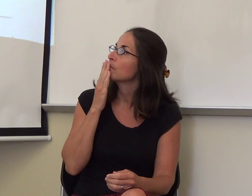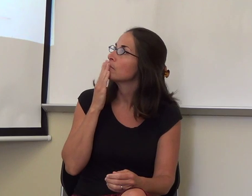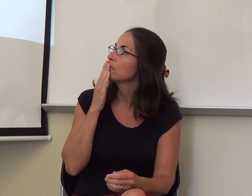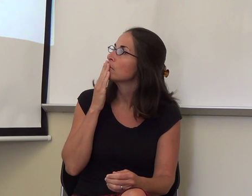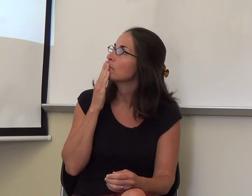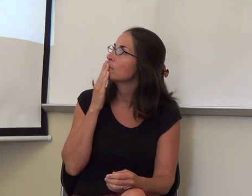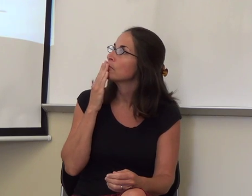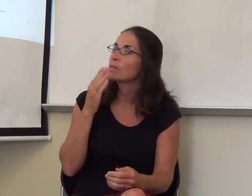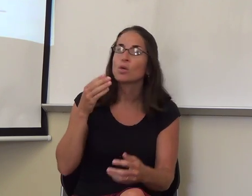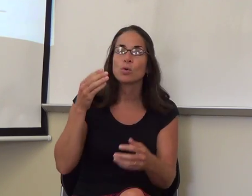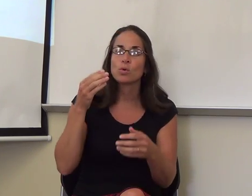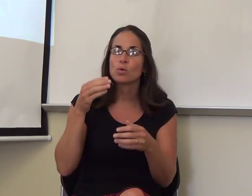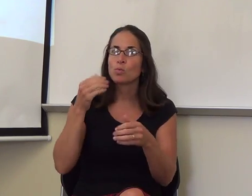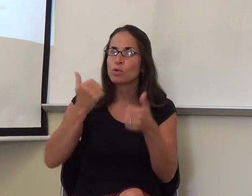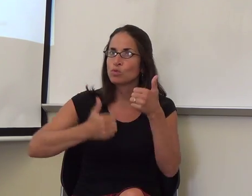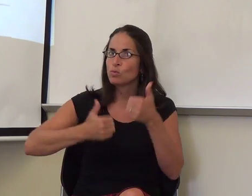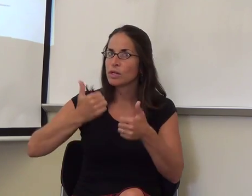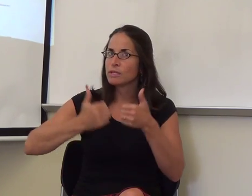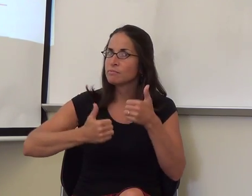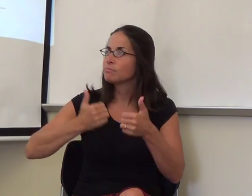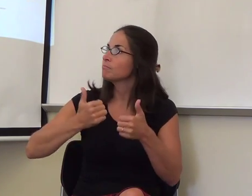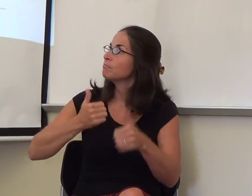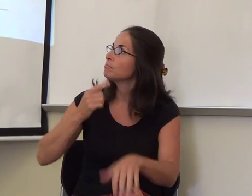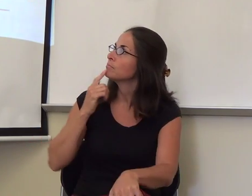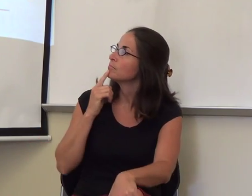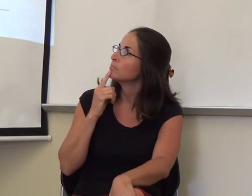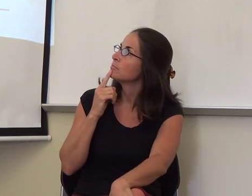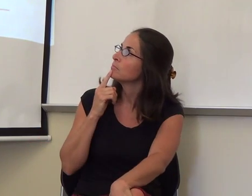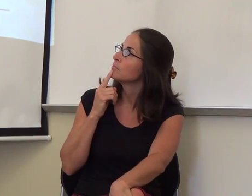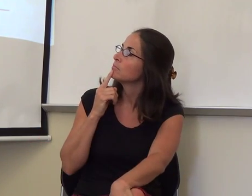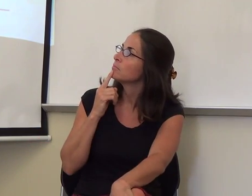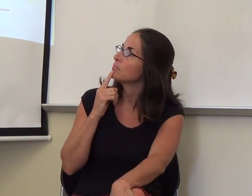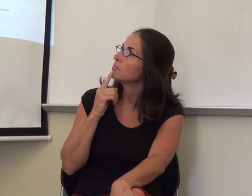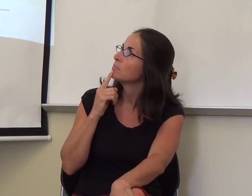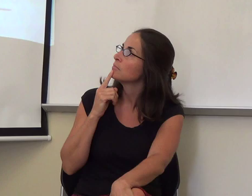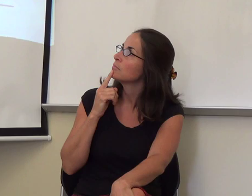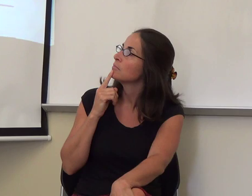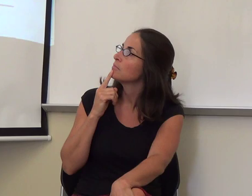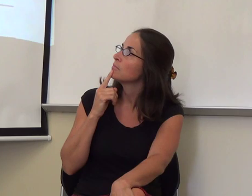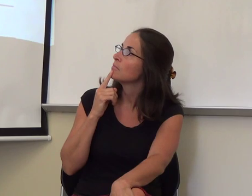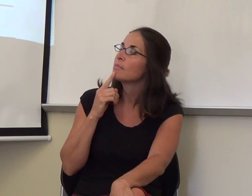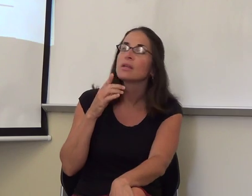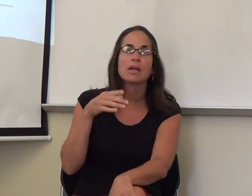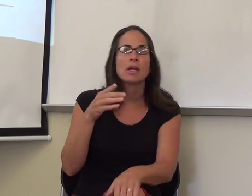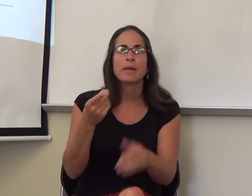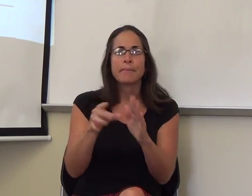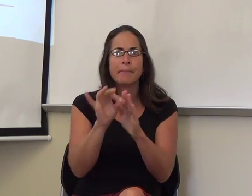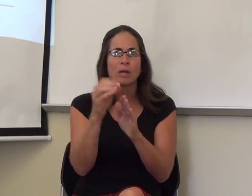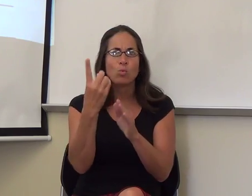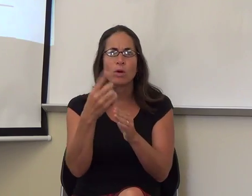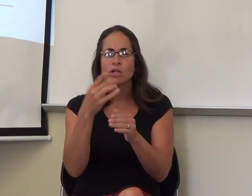them on the first exercise here that you really had trouble with?